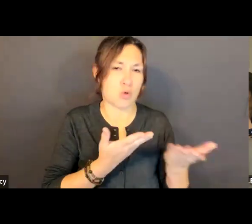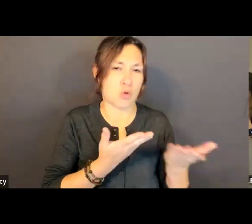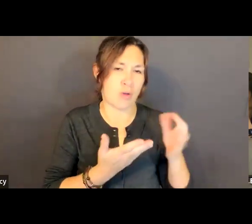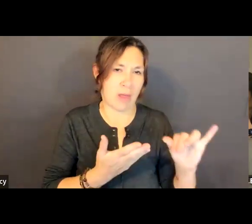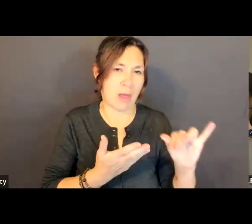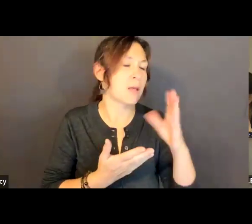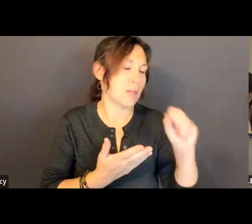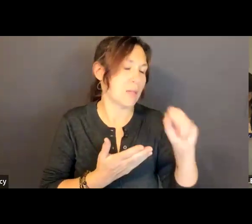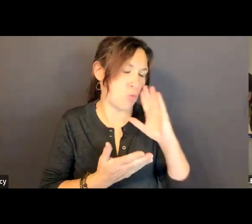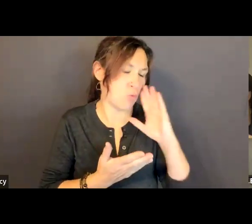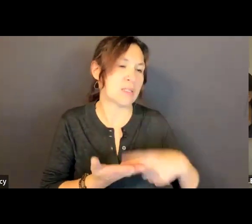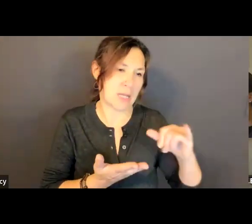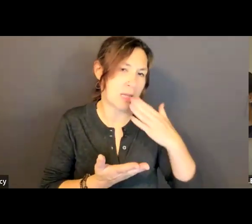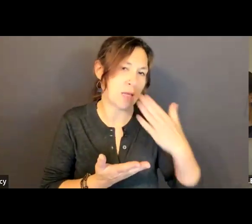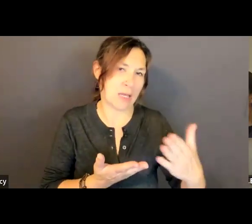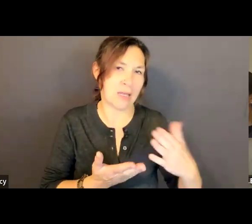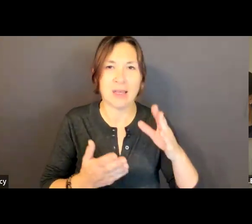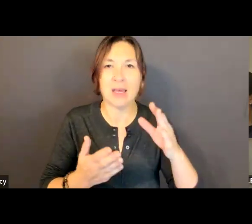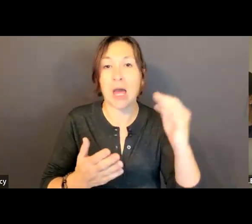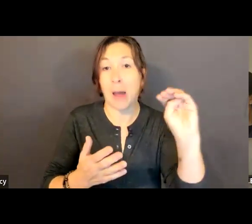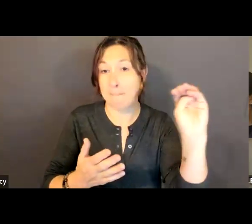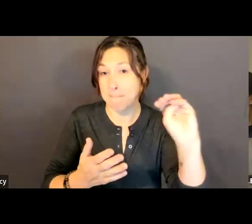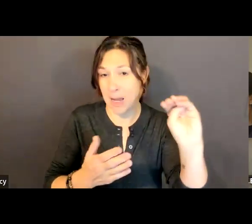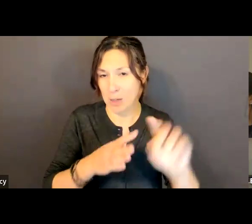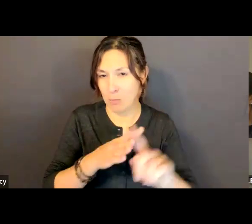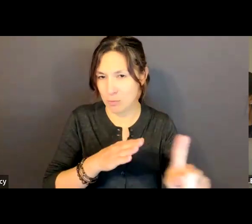So absolutely, Monday retreat.